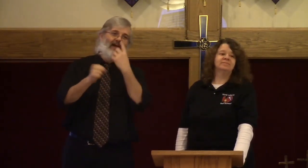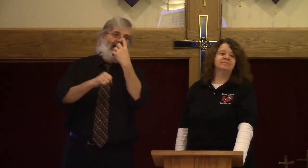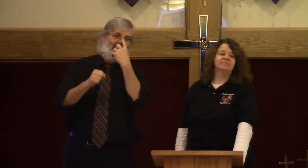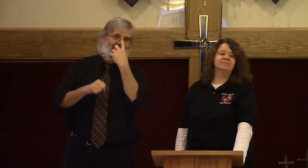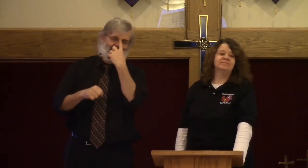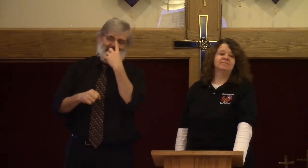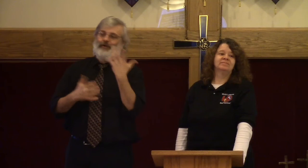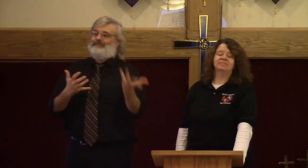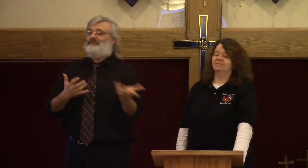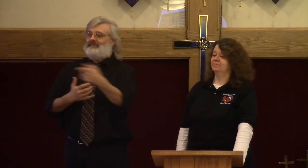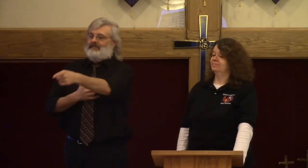So.